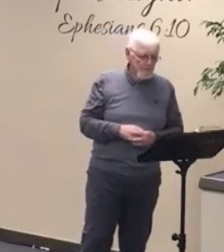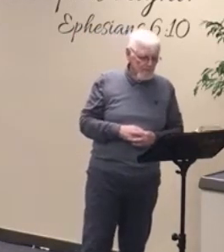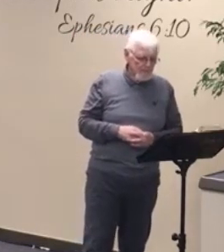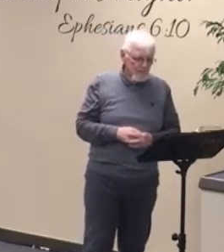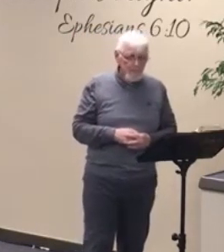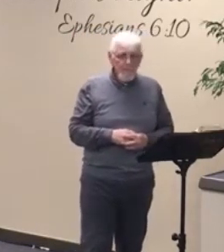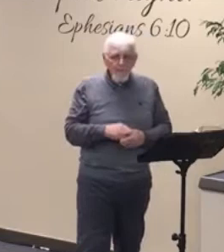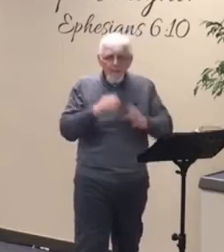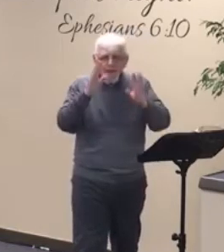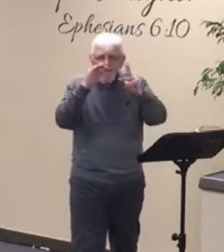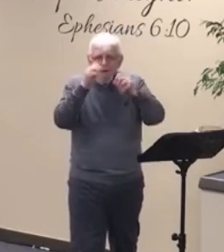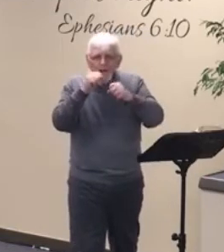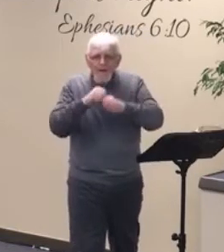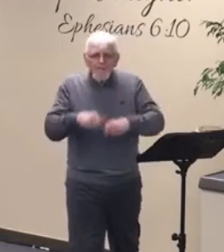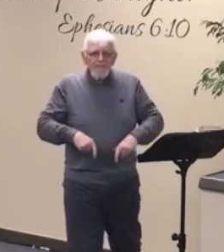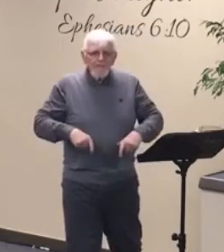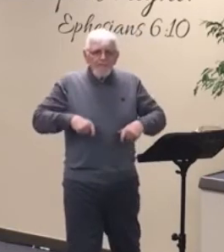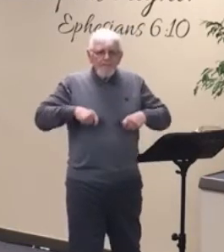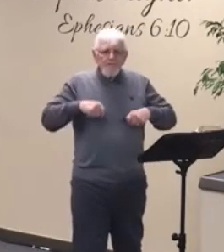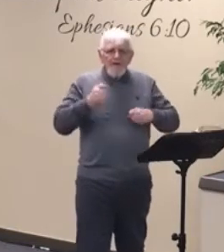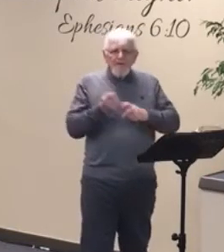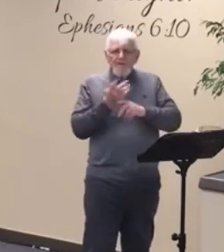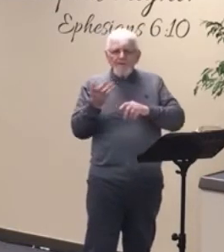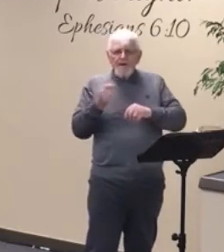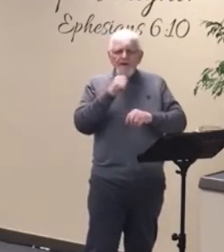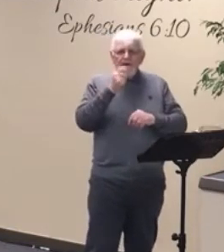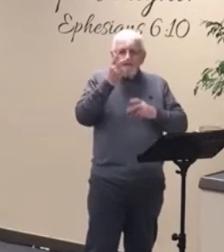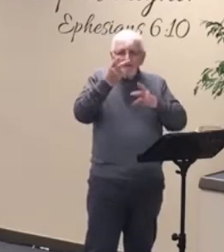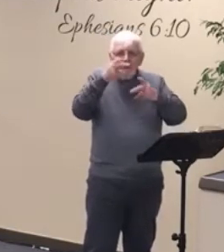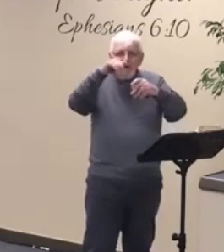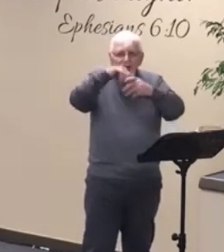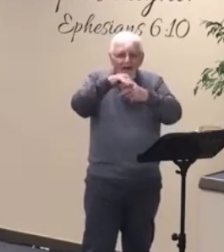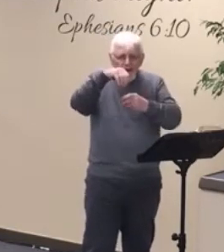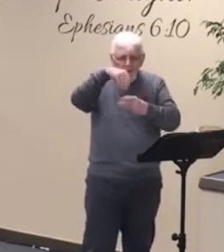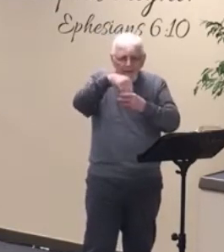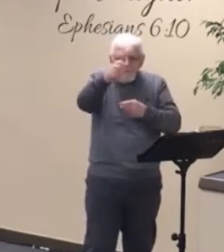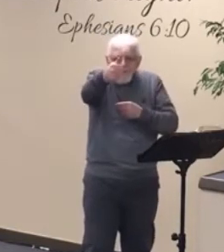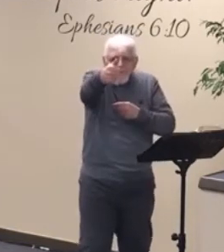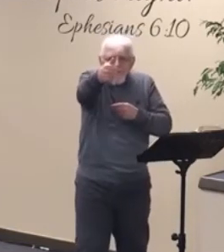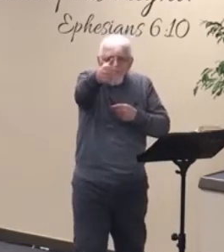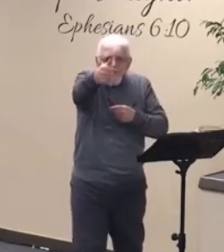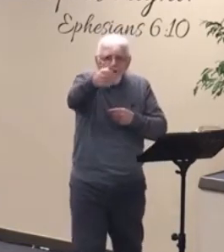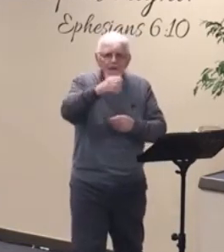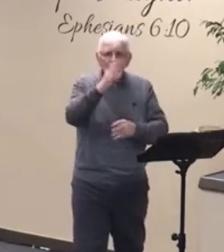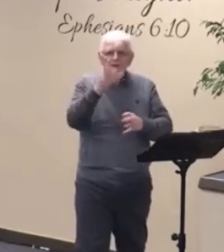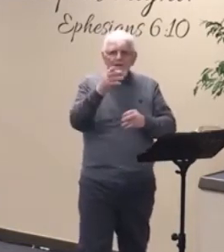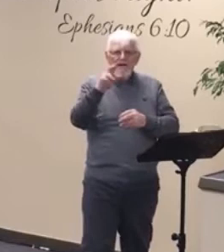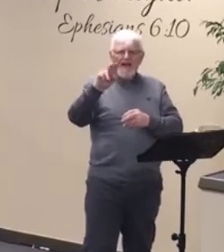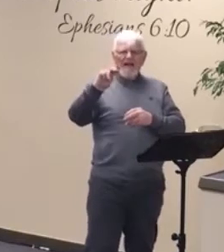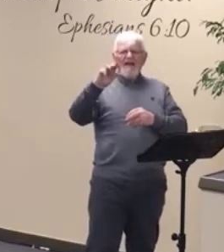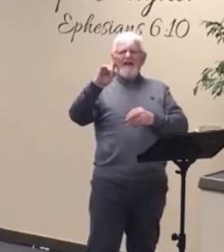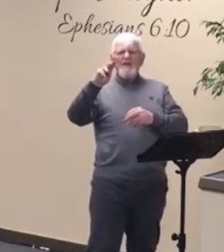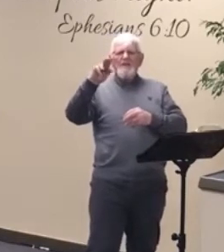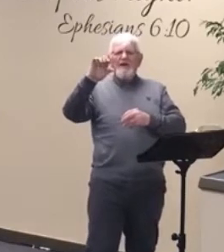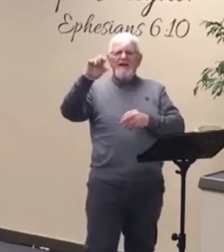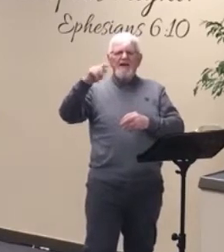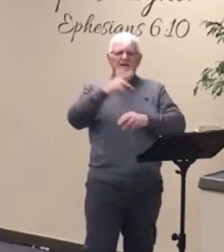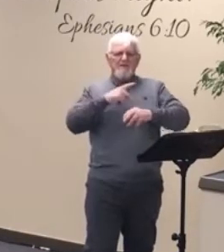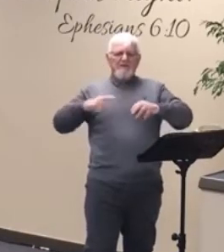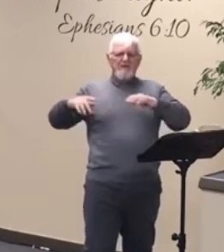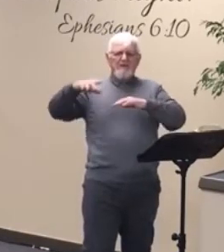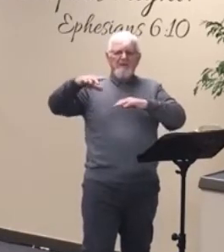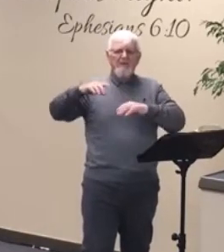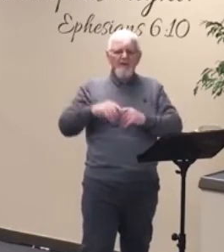You know, the problem with pride is that sometimes you don't see it in yourself. Remember Nebuchadnezzar back there in Daniel's day, and Nebuchadnezzar